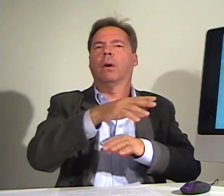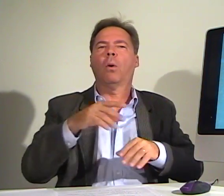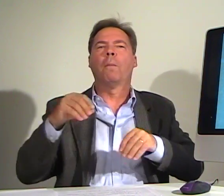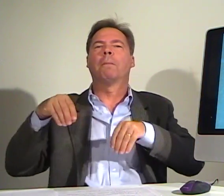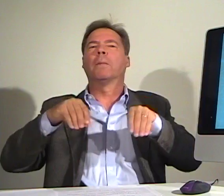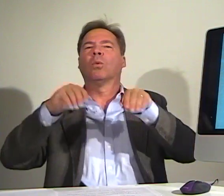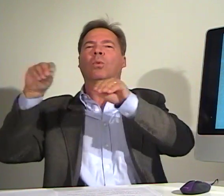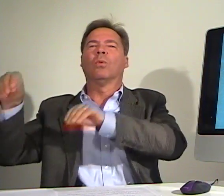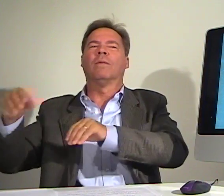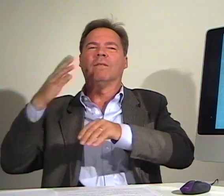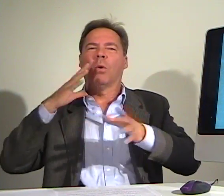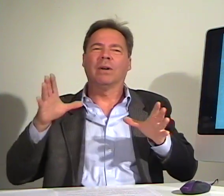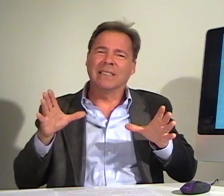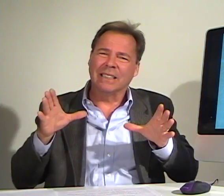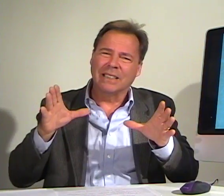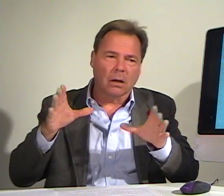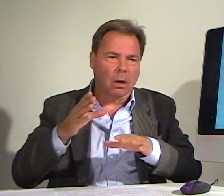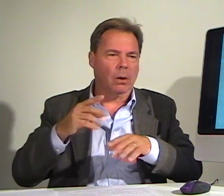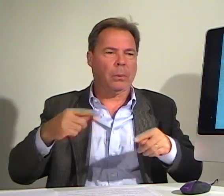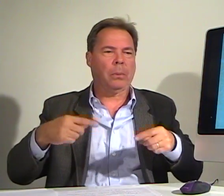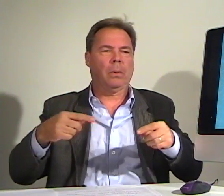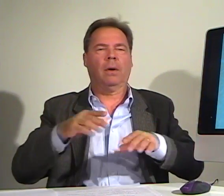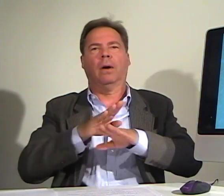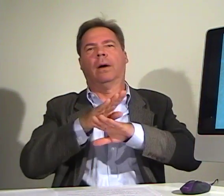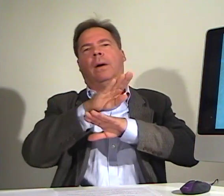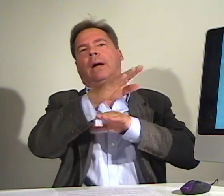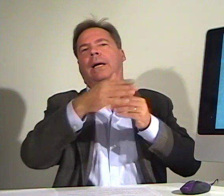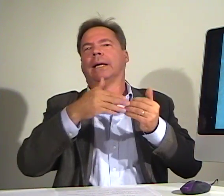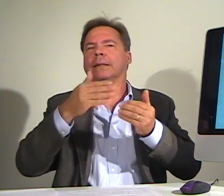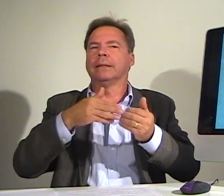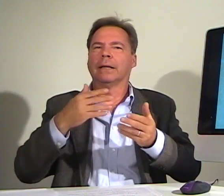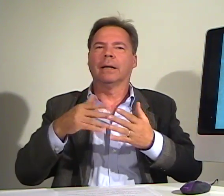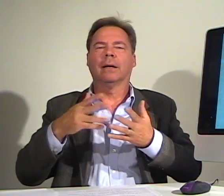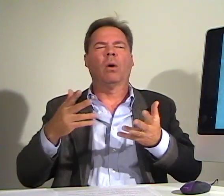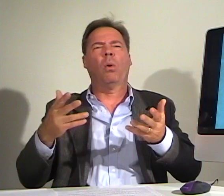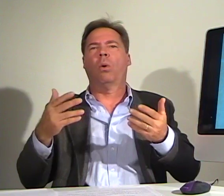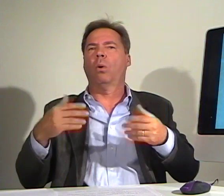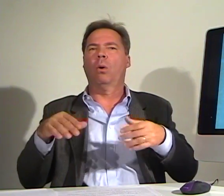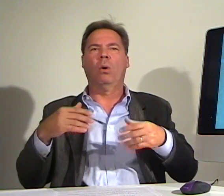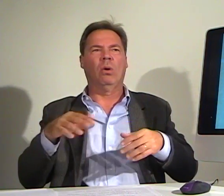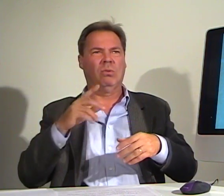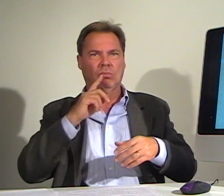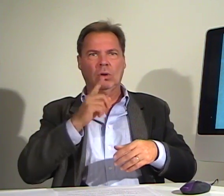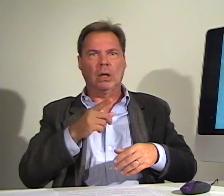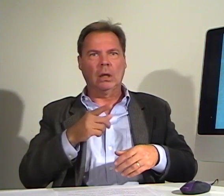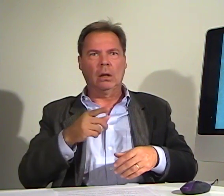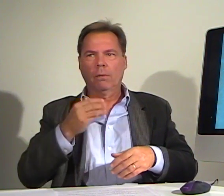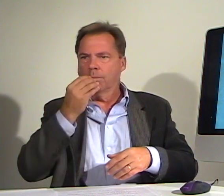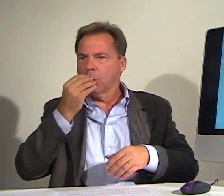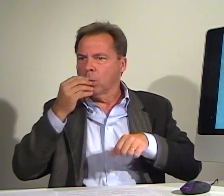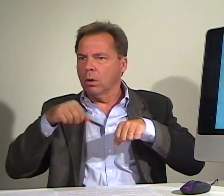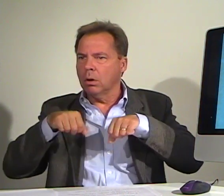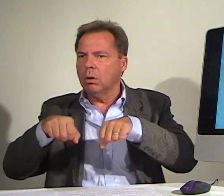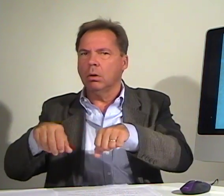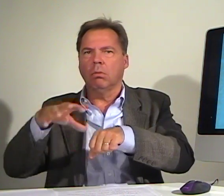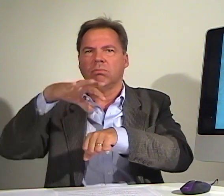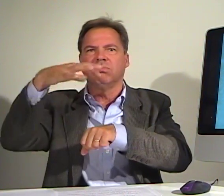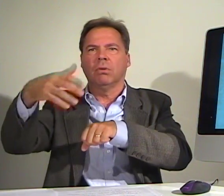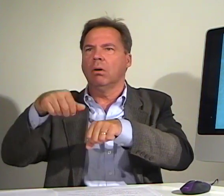of having a ramp. Whether we were pushing a cart or pushing a baby stroller, we all find that using ramps oftentimes could be